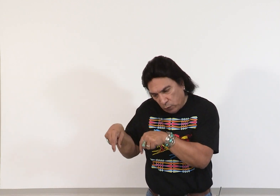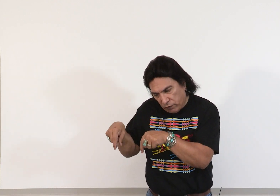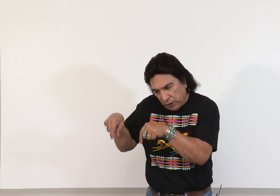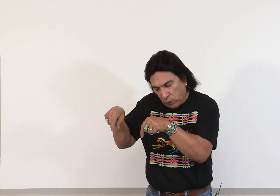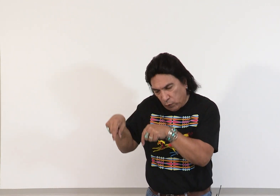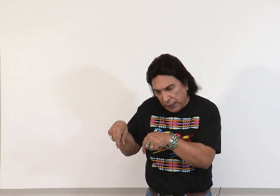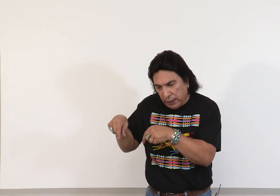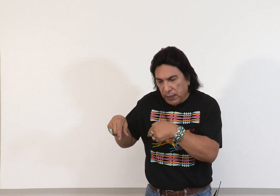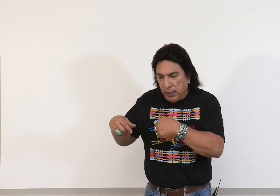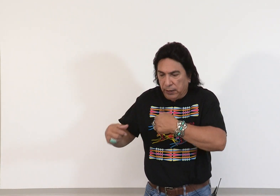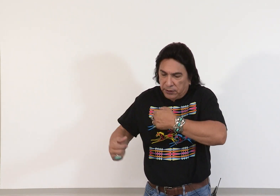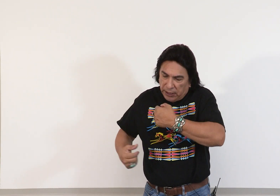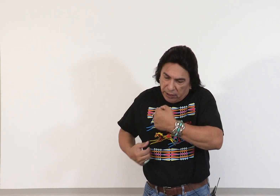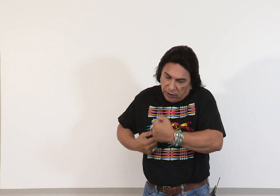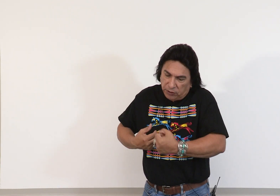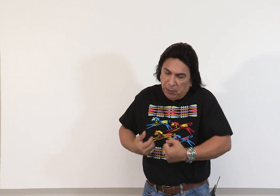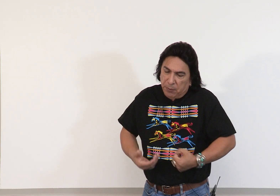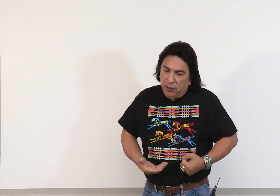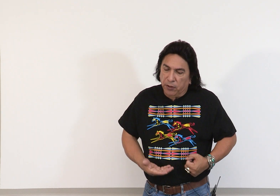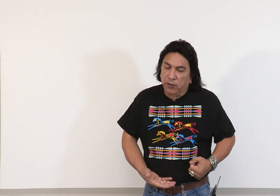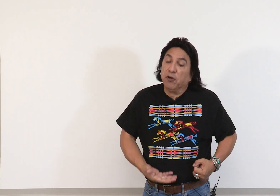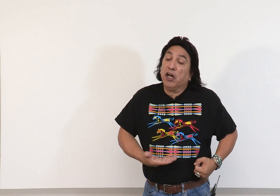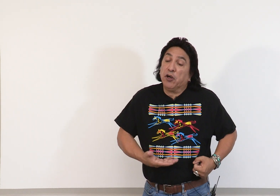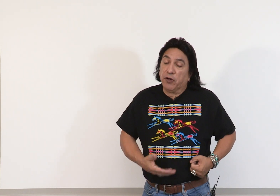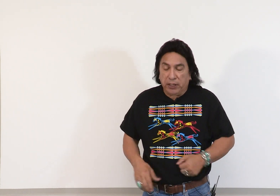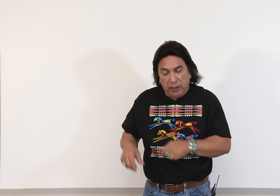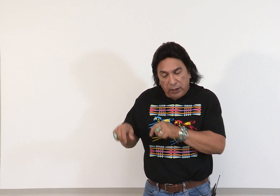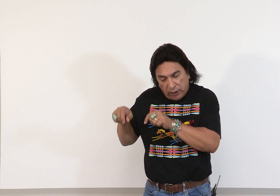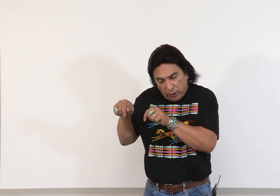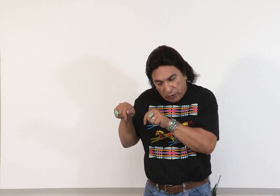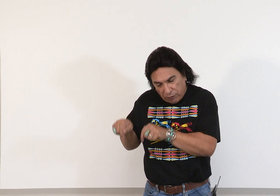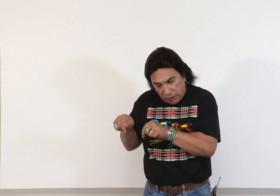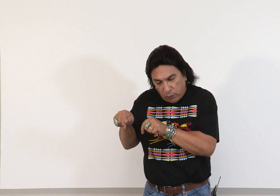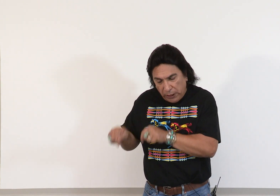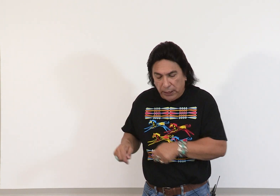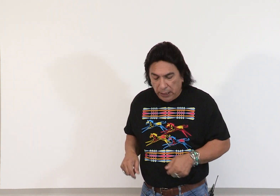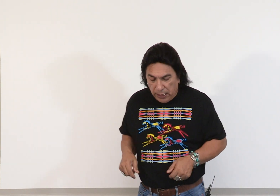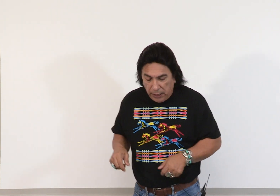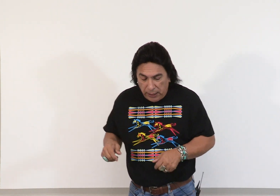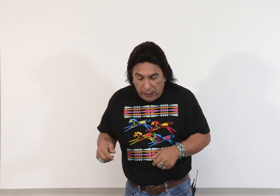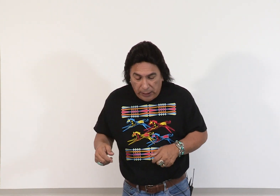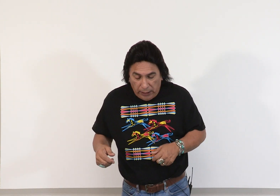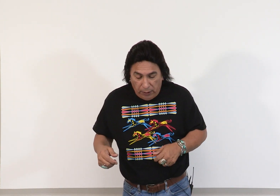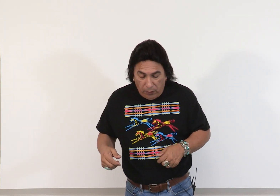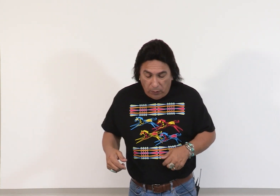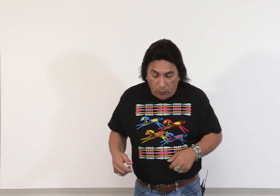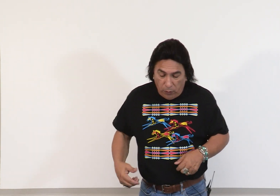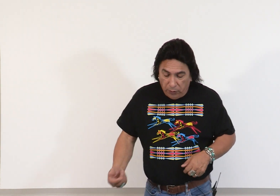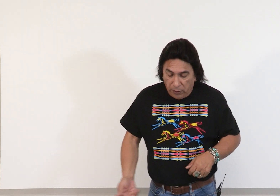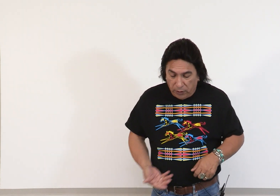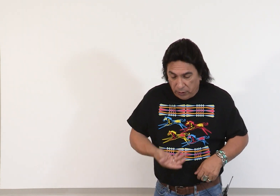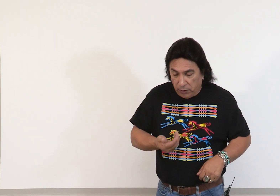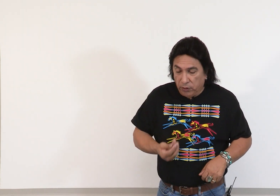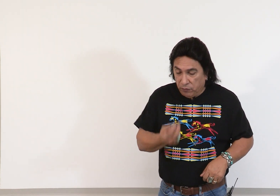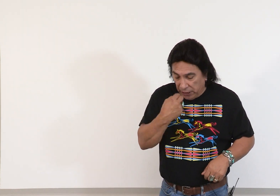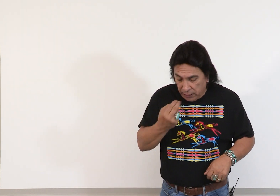feeling weak. Let's say that maybe you're hungry, you feel weak. or you've